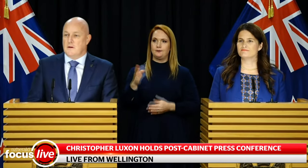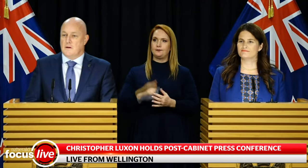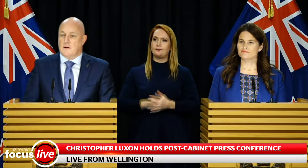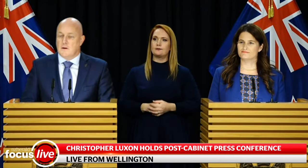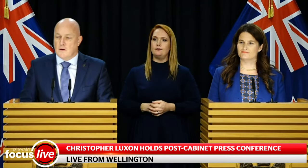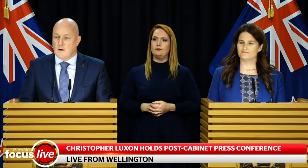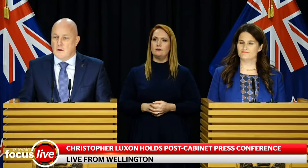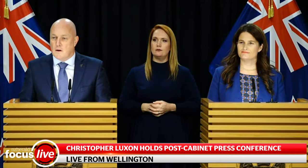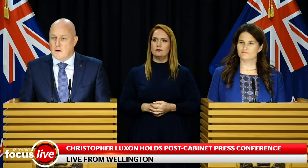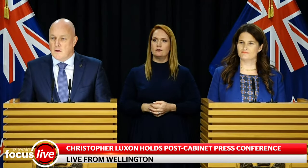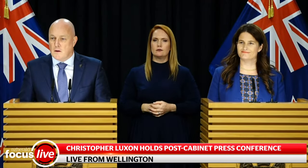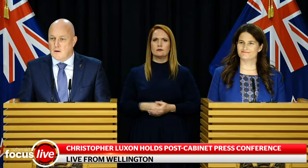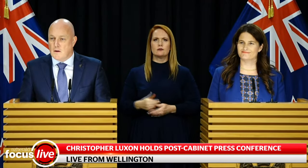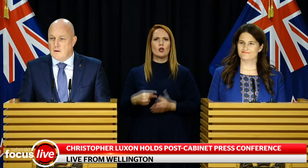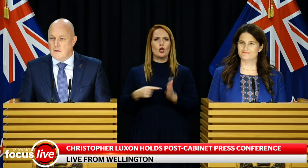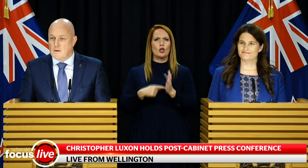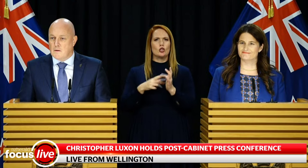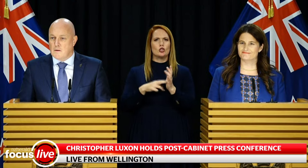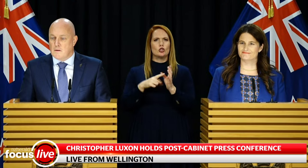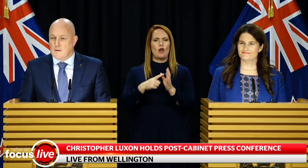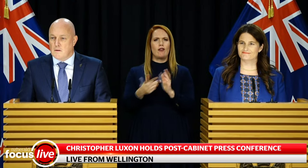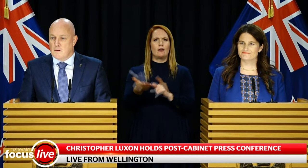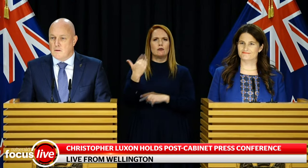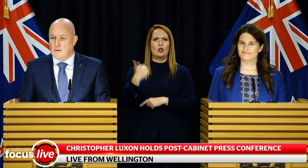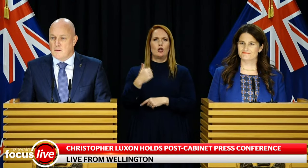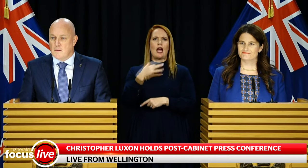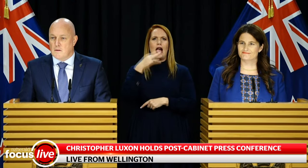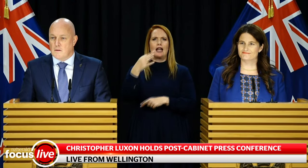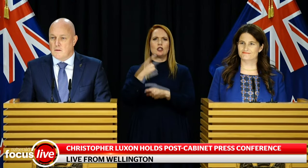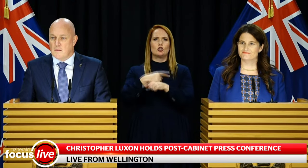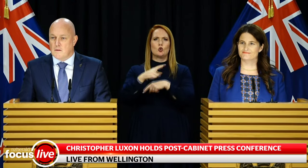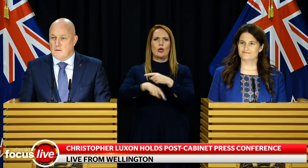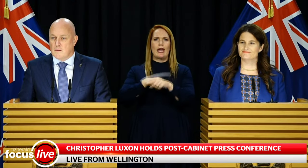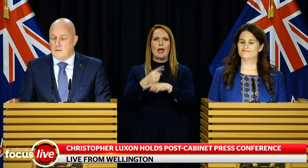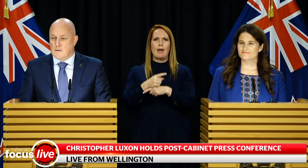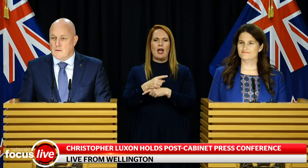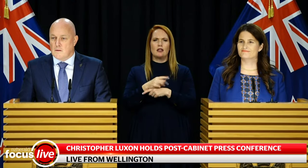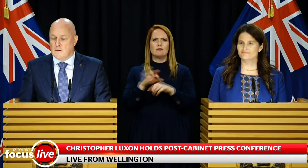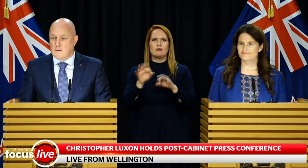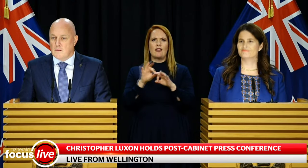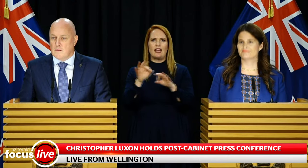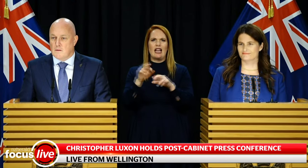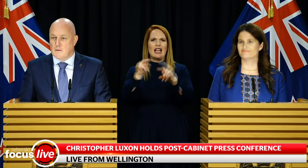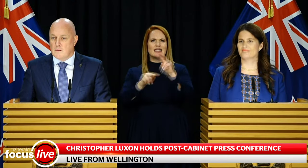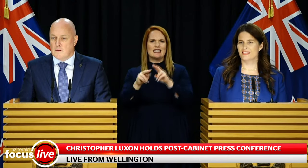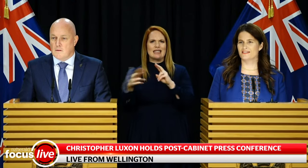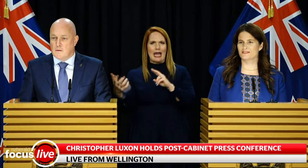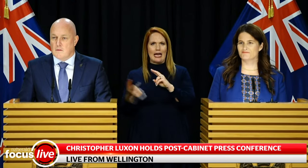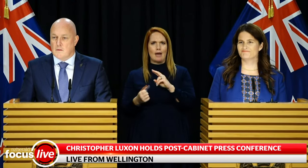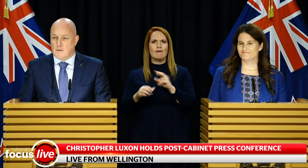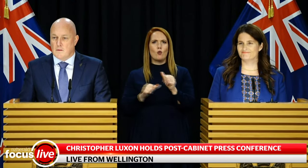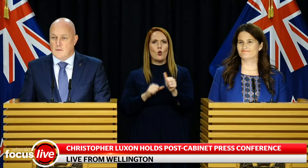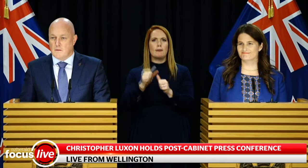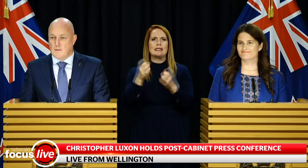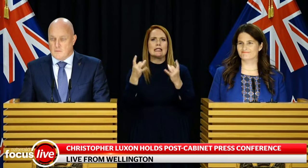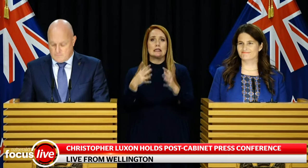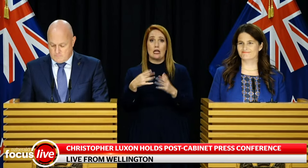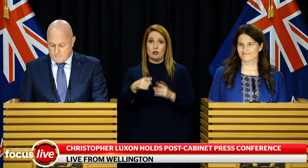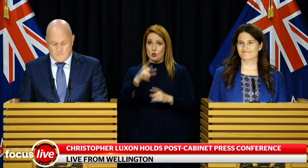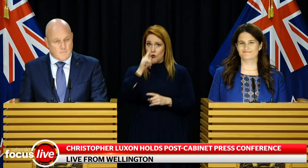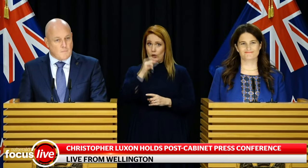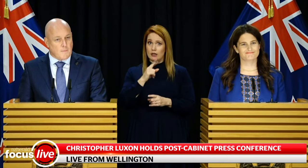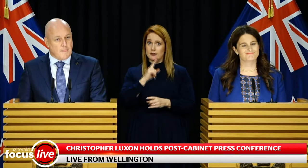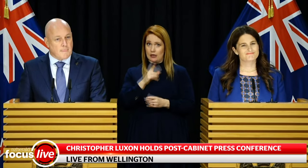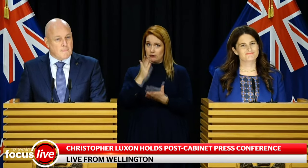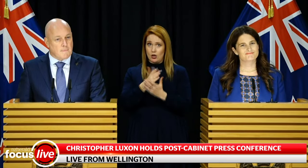you didn't rule out Totova a couple of weeks ago means testing the first year of Best Start. Can you rule that out today? Yes.